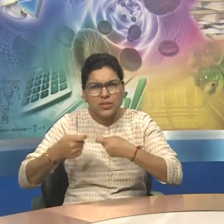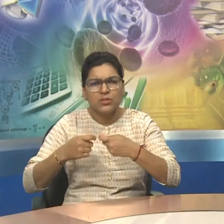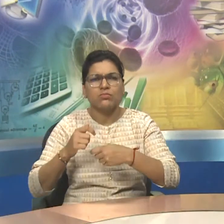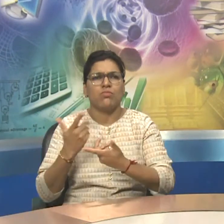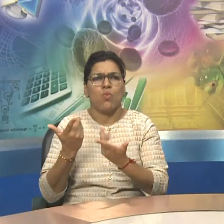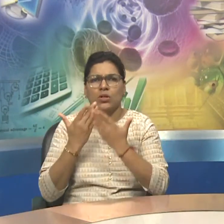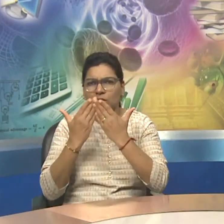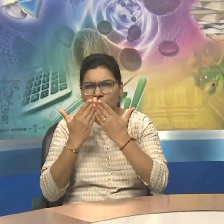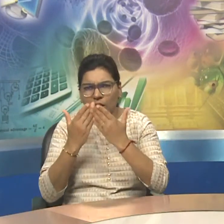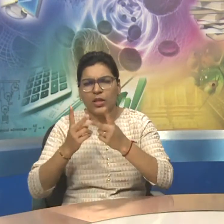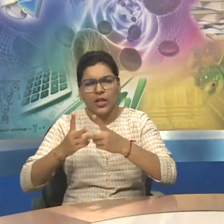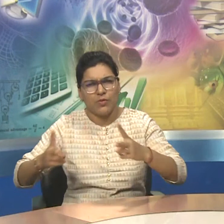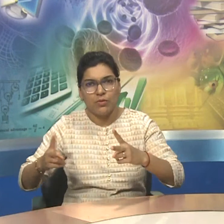organization